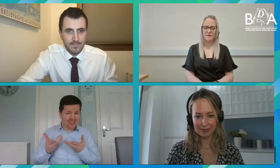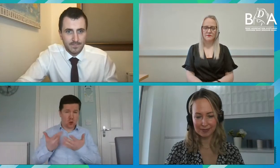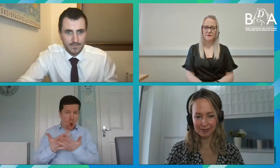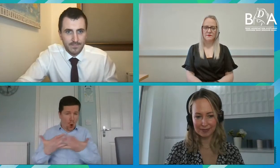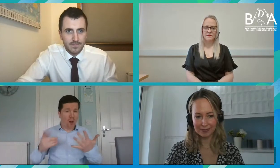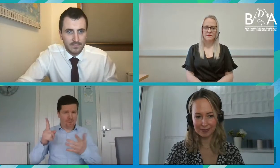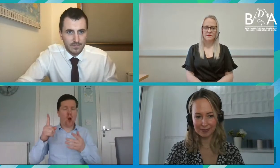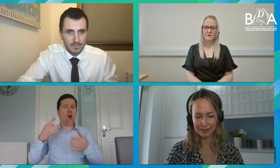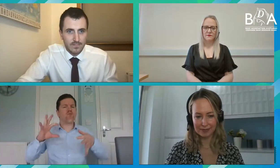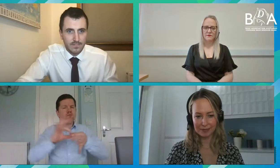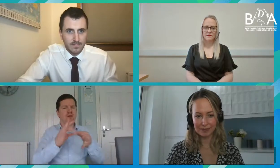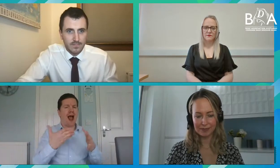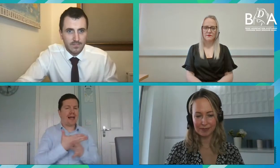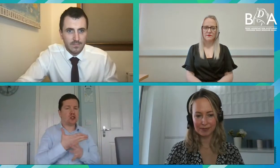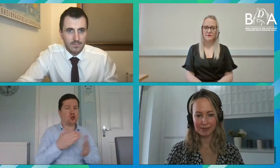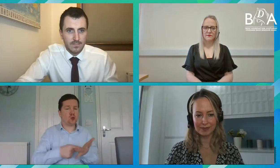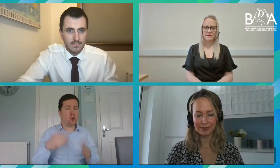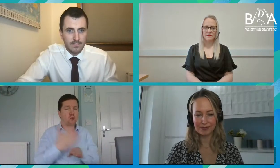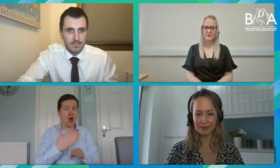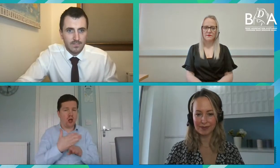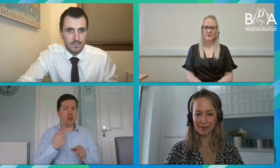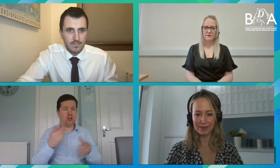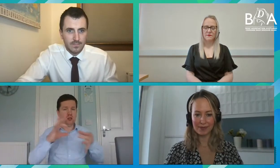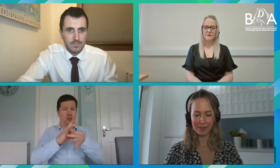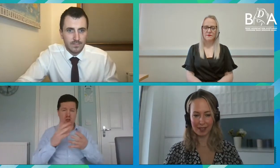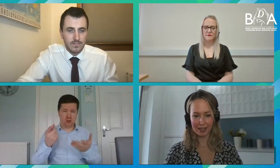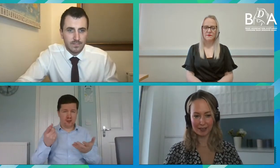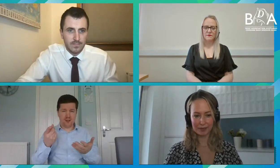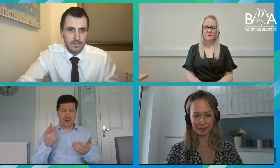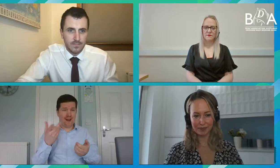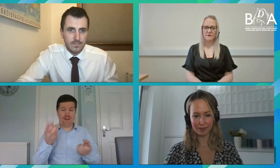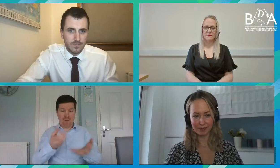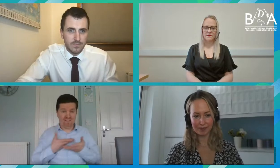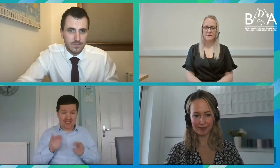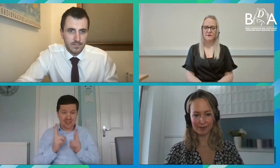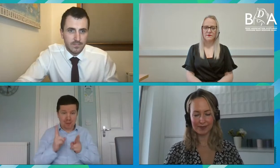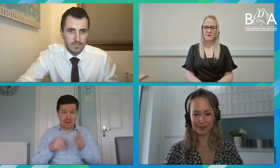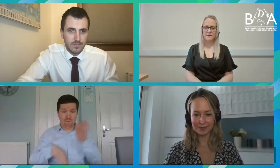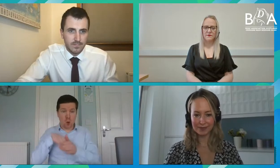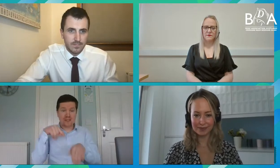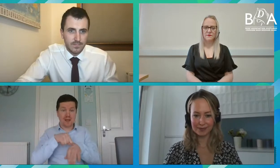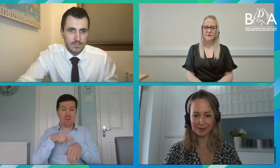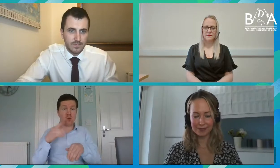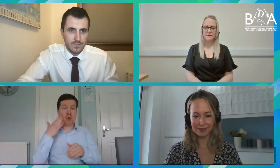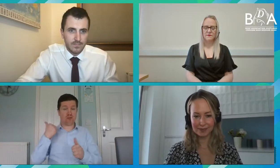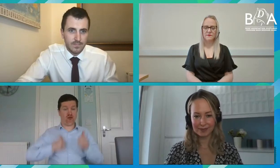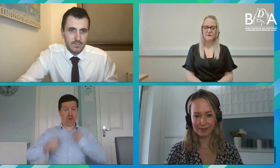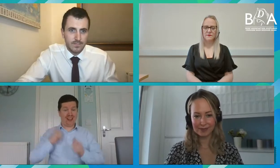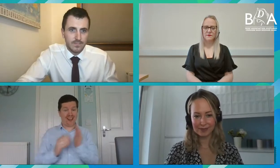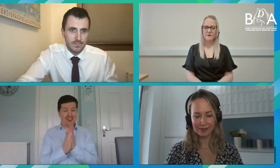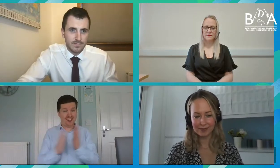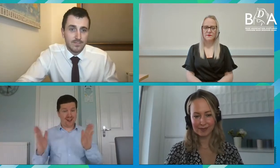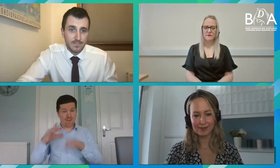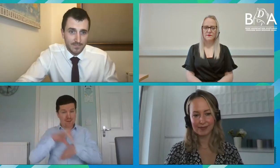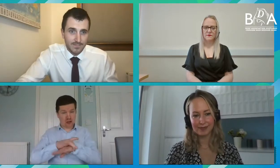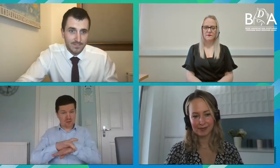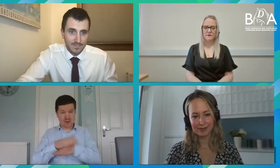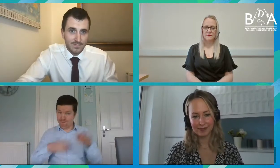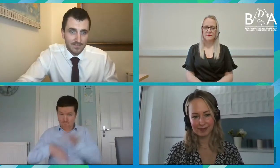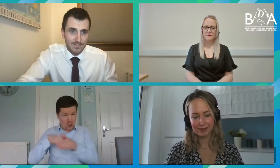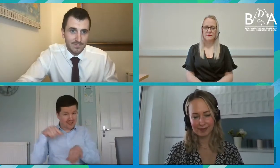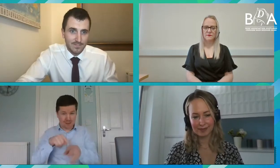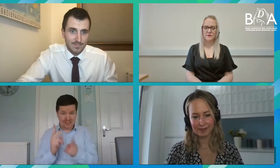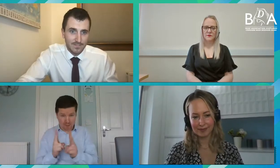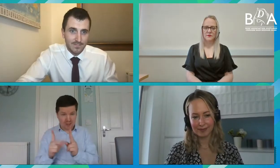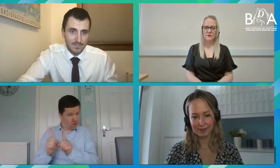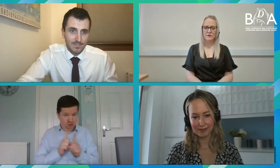the support from the work was fantastic, absolutely fantastic. There was nothing I couldn't ask for. Now, they provided